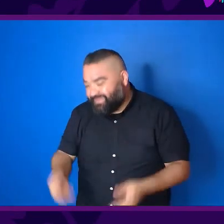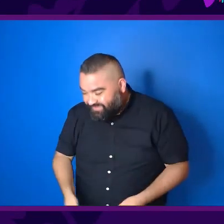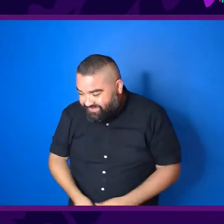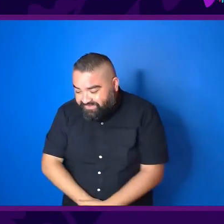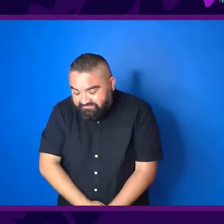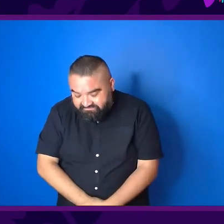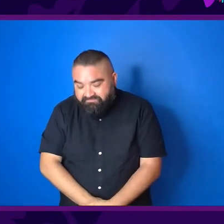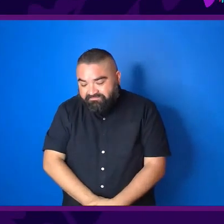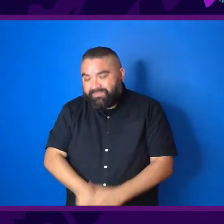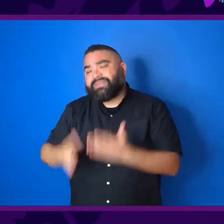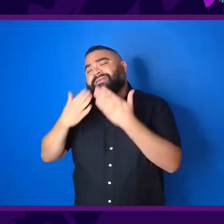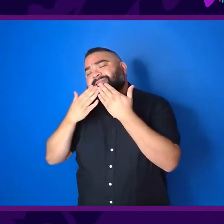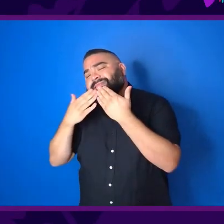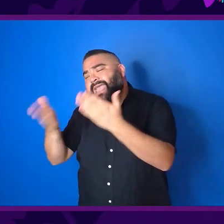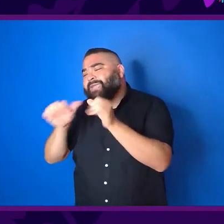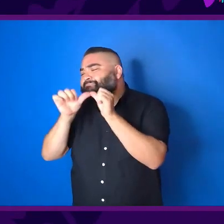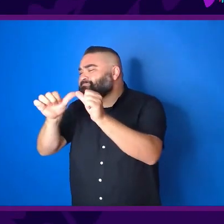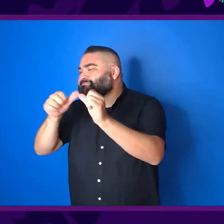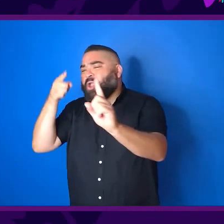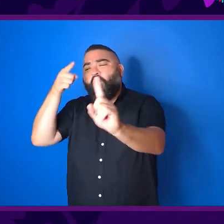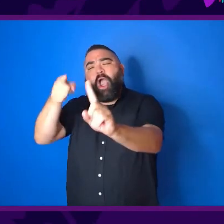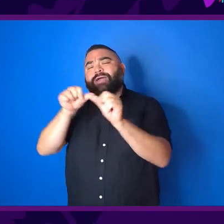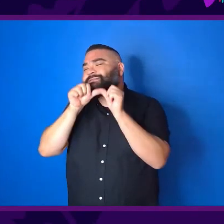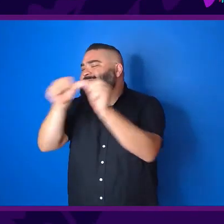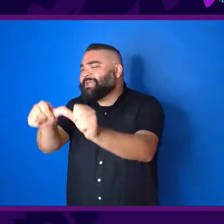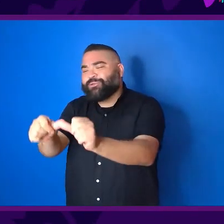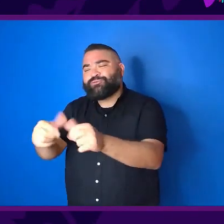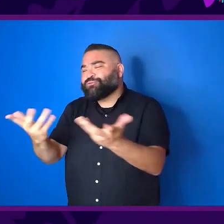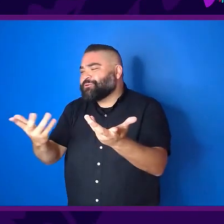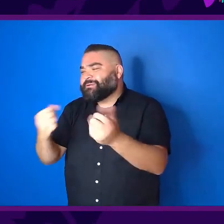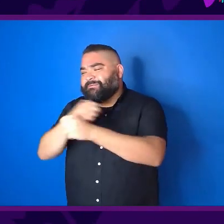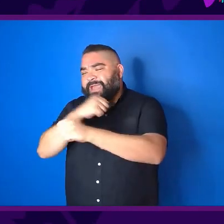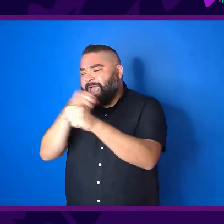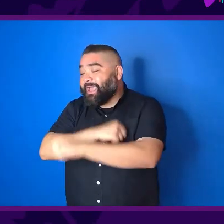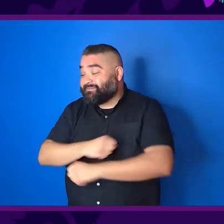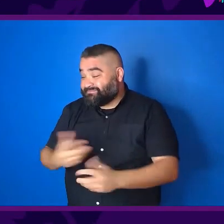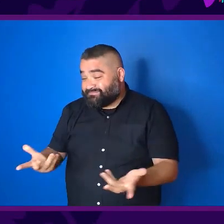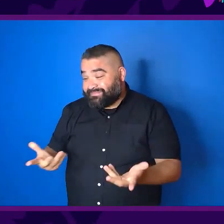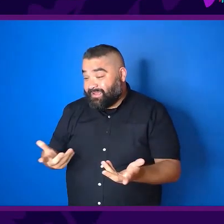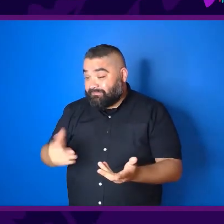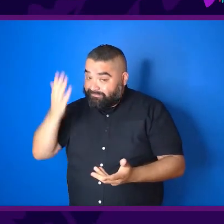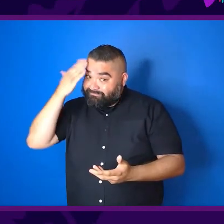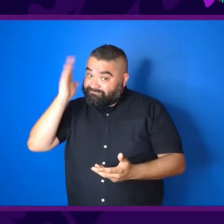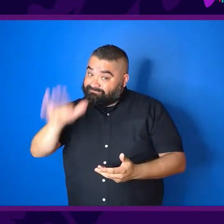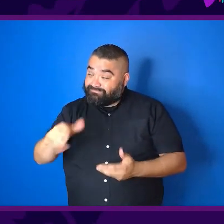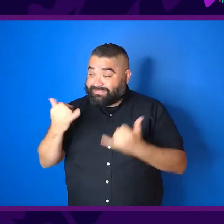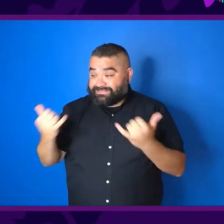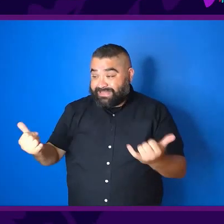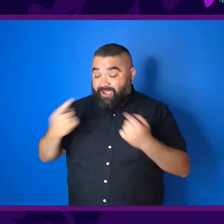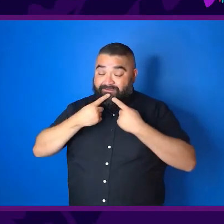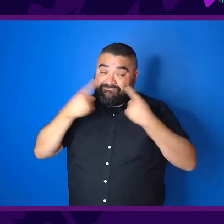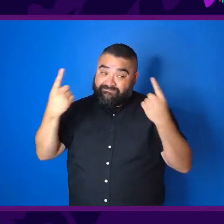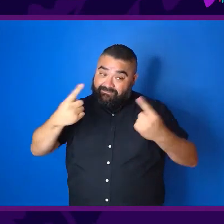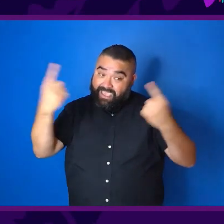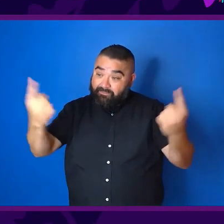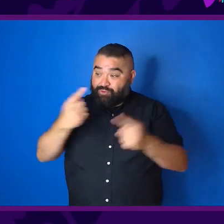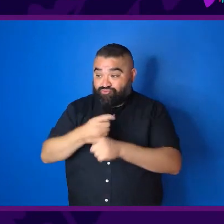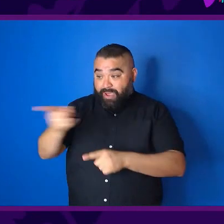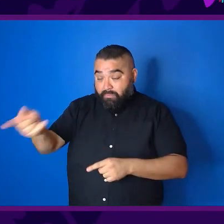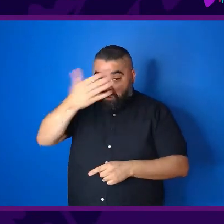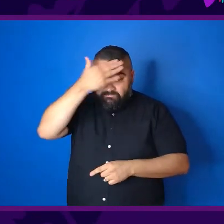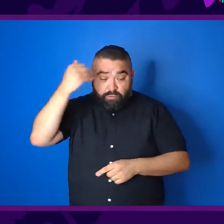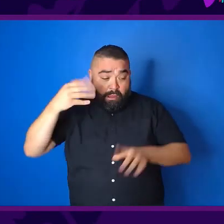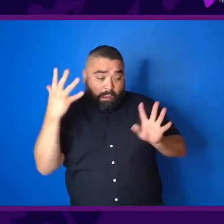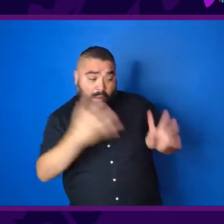cause and for always remembering. And just because she is now very famous, that she hasn't forgotten that path